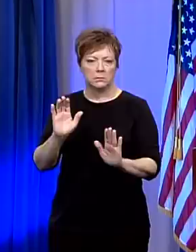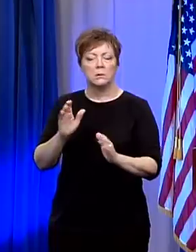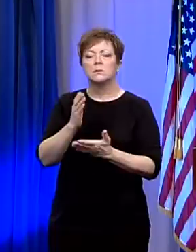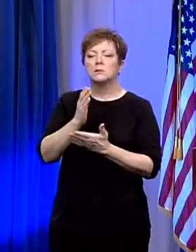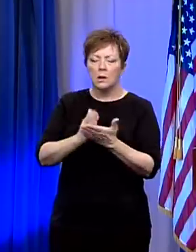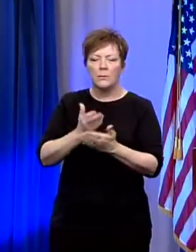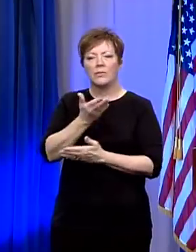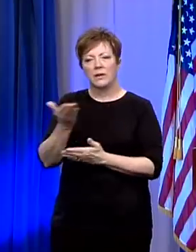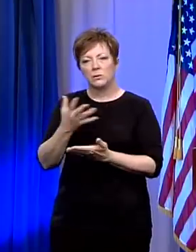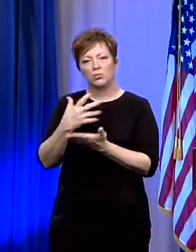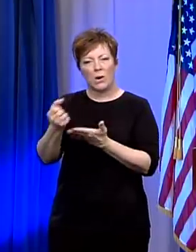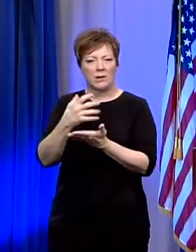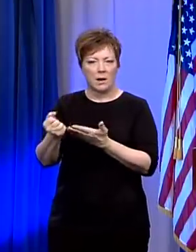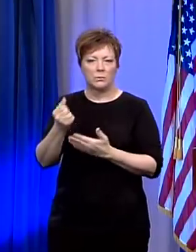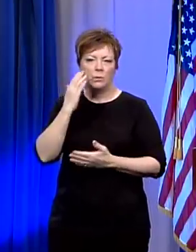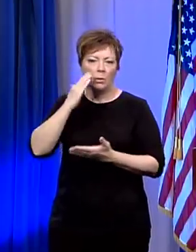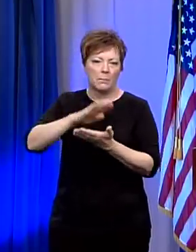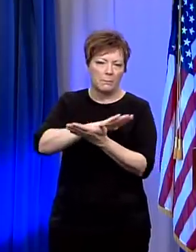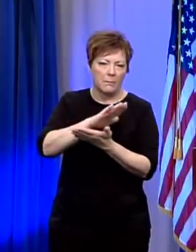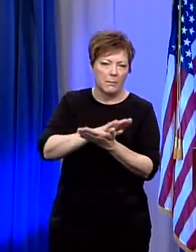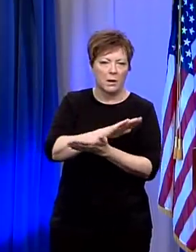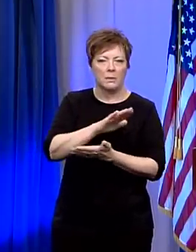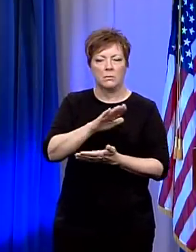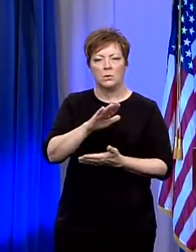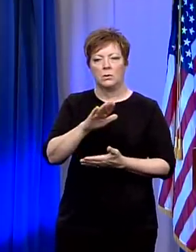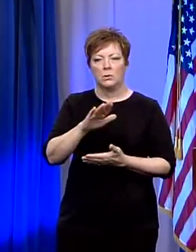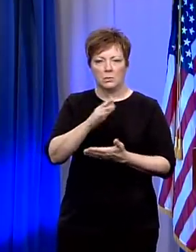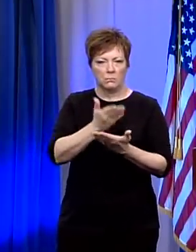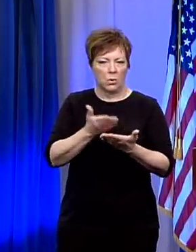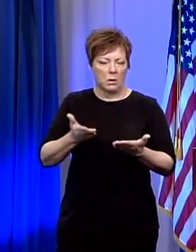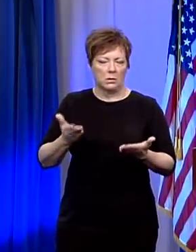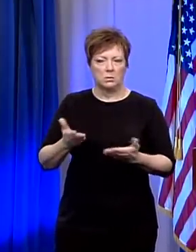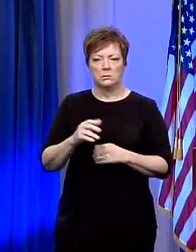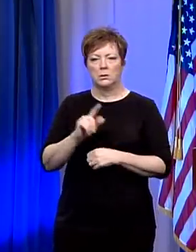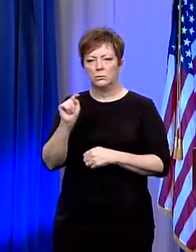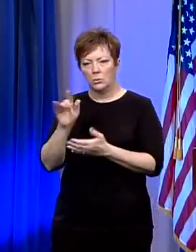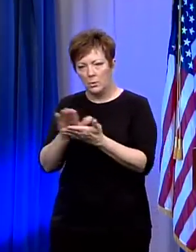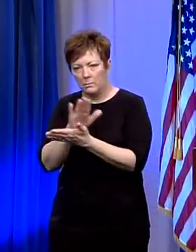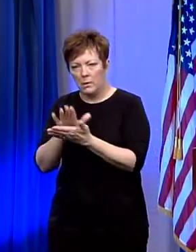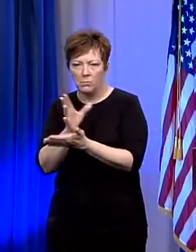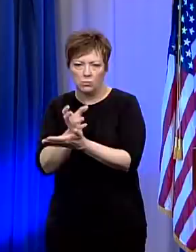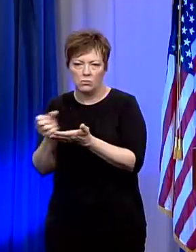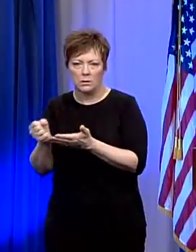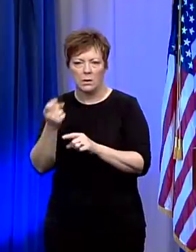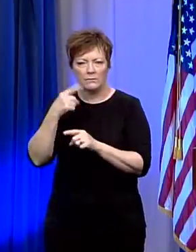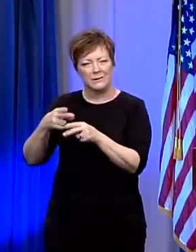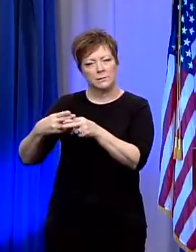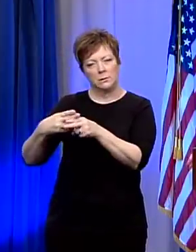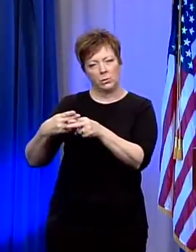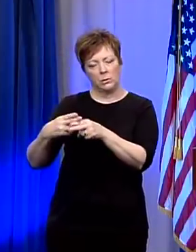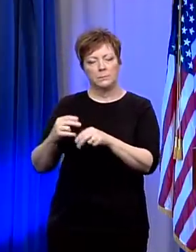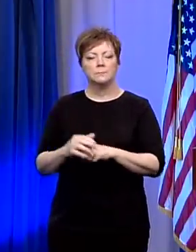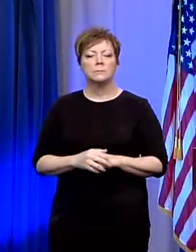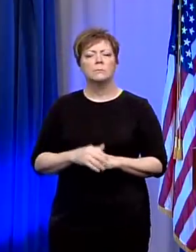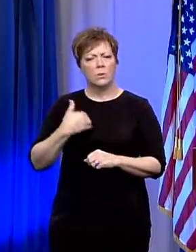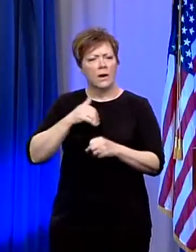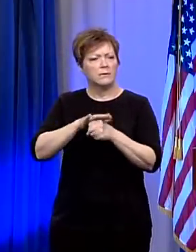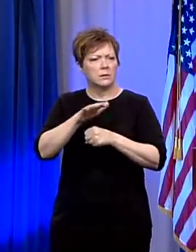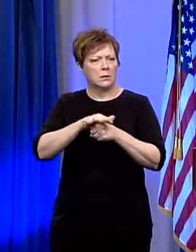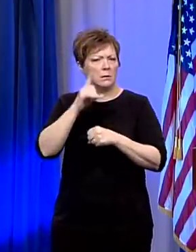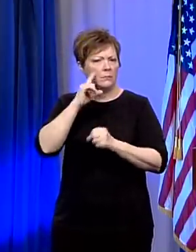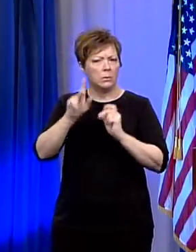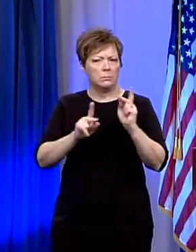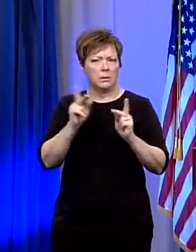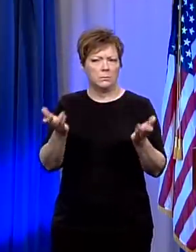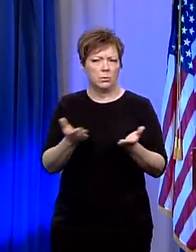some things we've seen with paper products. Grocery stores are fully stocked and able to meet the needs of Alabamians. So please